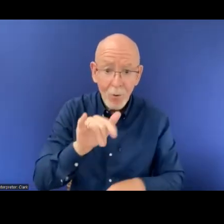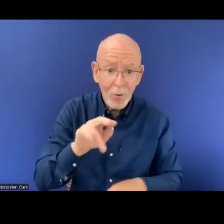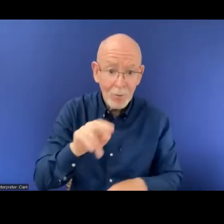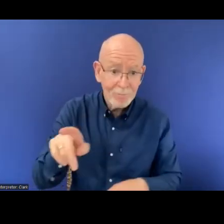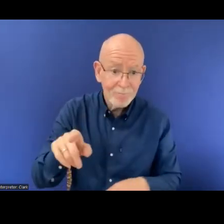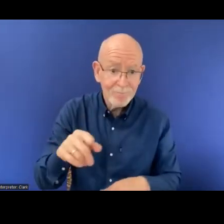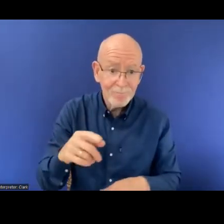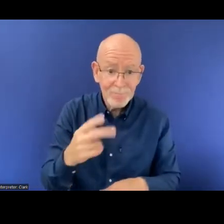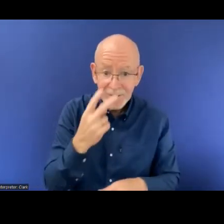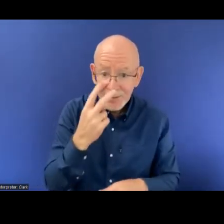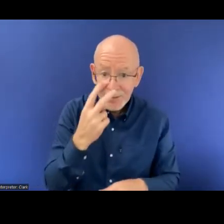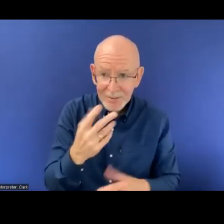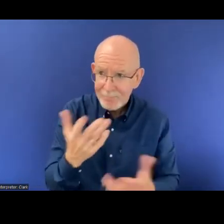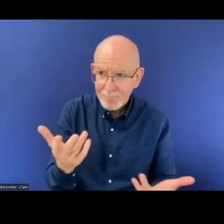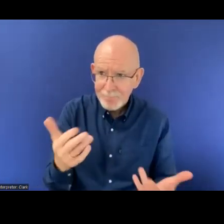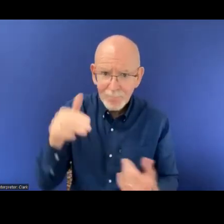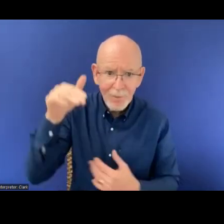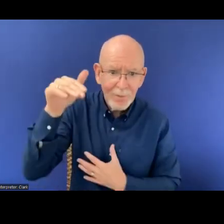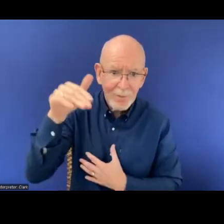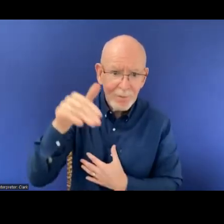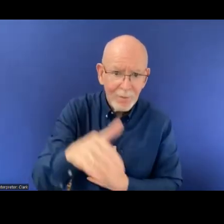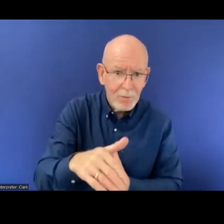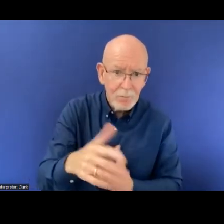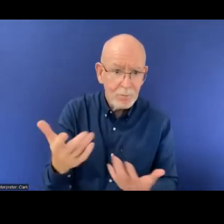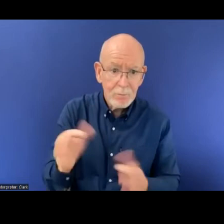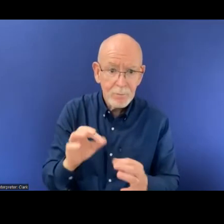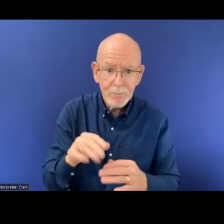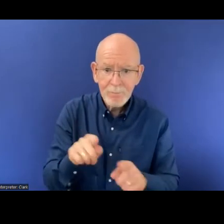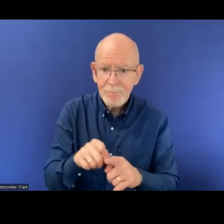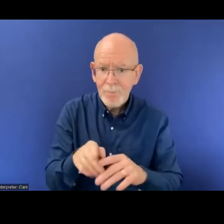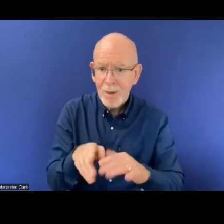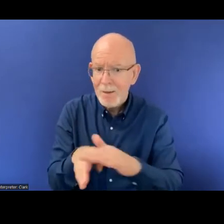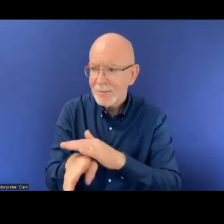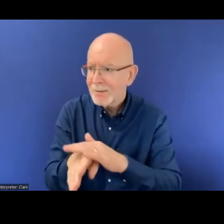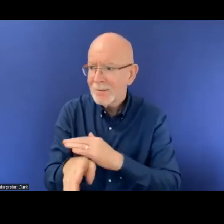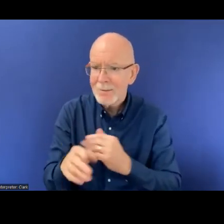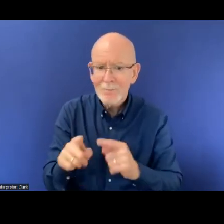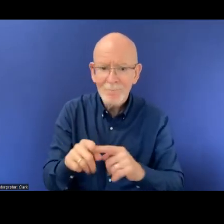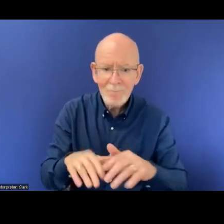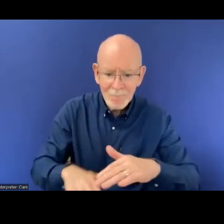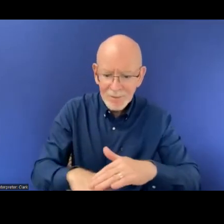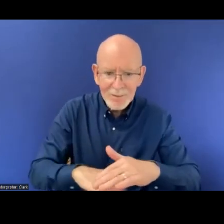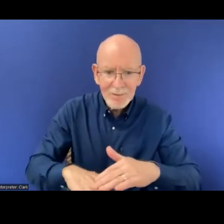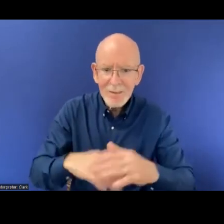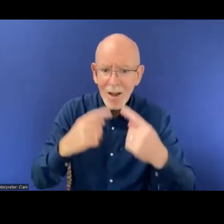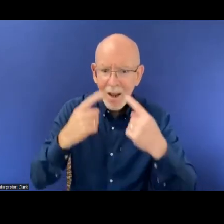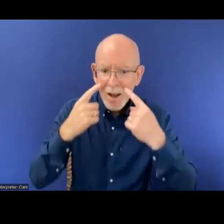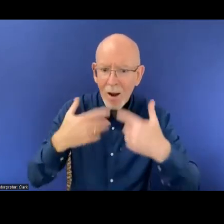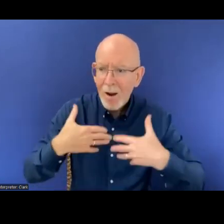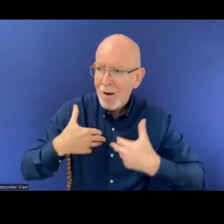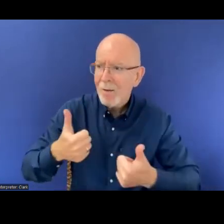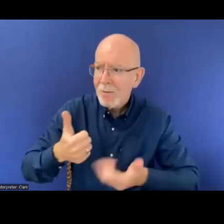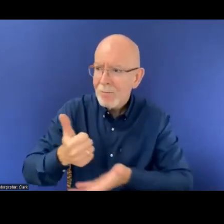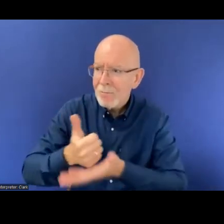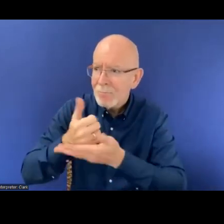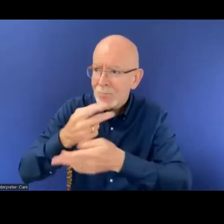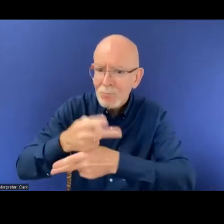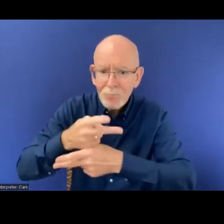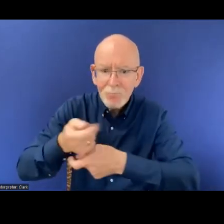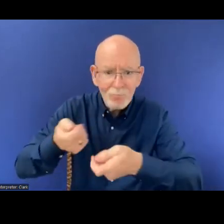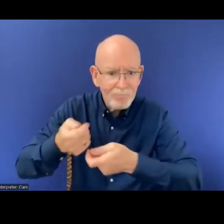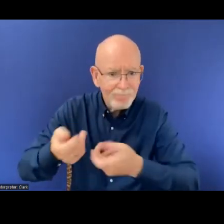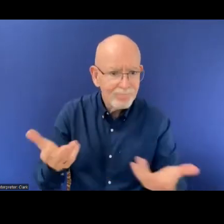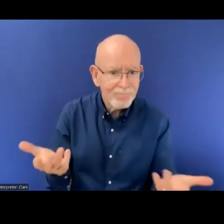Excellencies, today, 90 million children and adolescents are currently